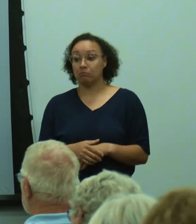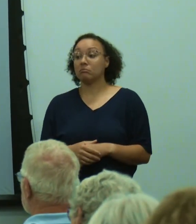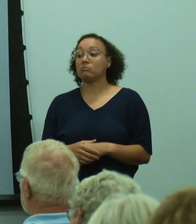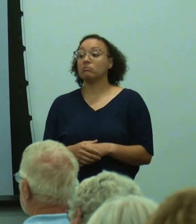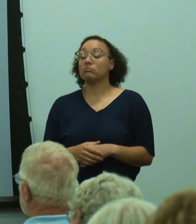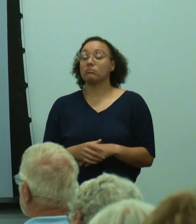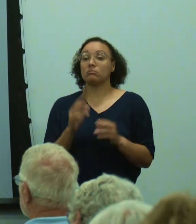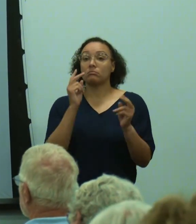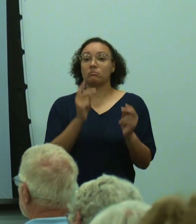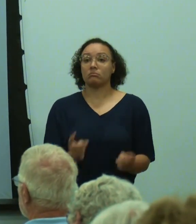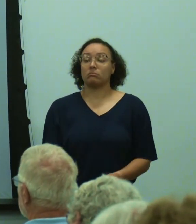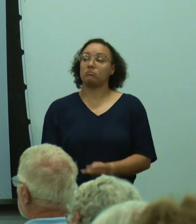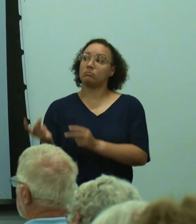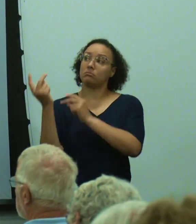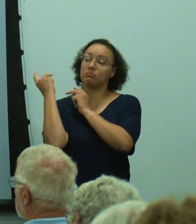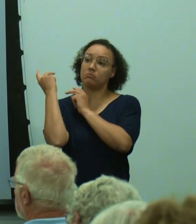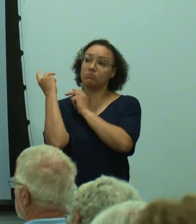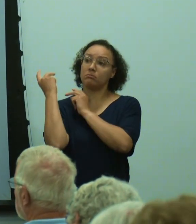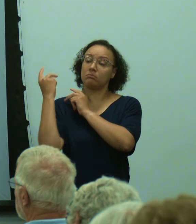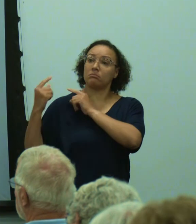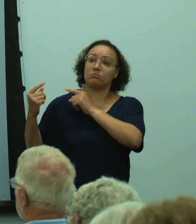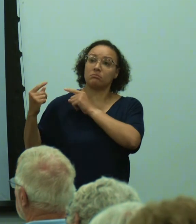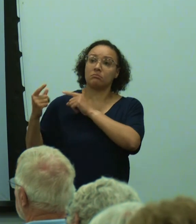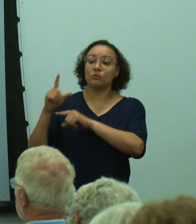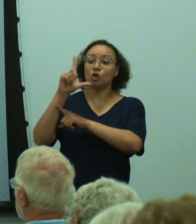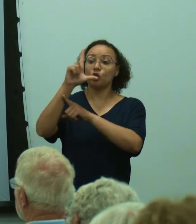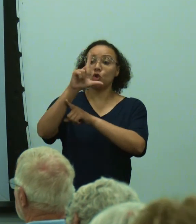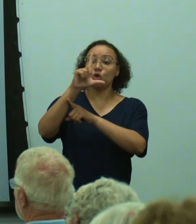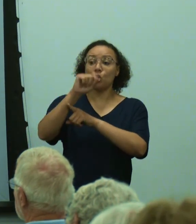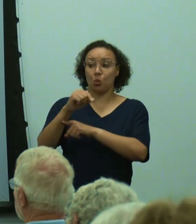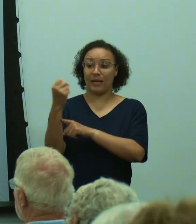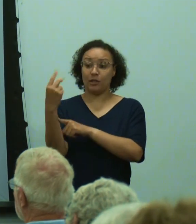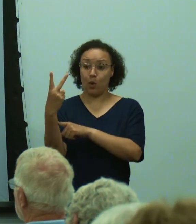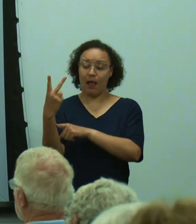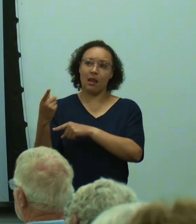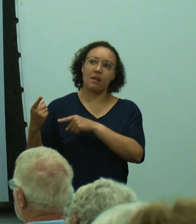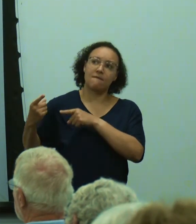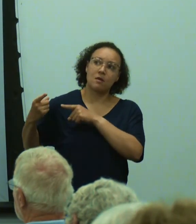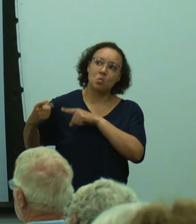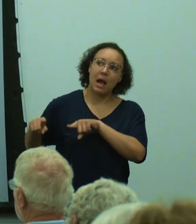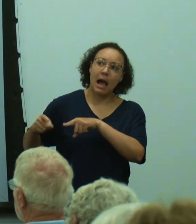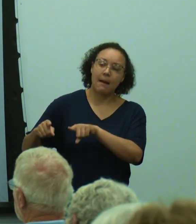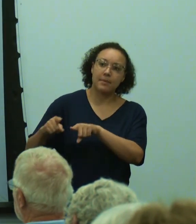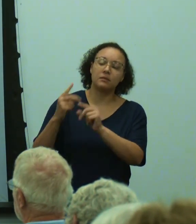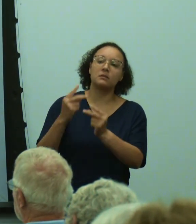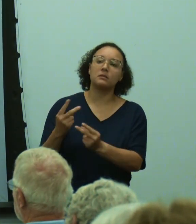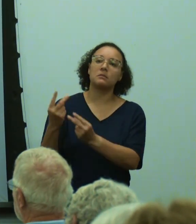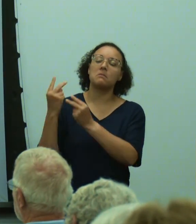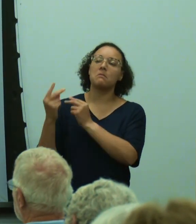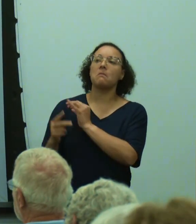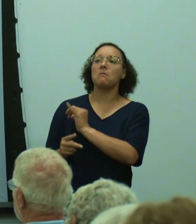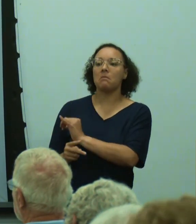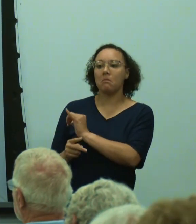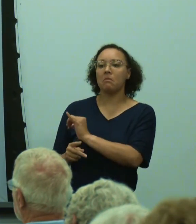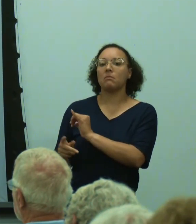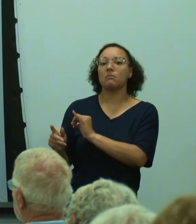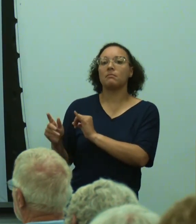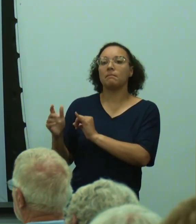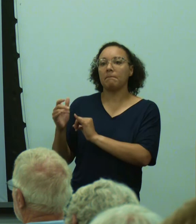back and we look at all of the things that happened in 2012, we can learn from them, if you want to call them